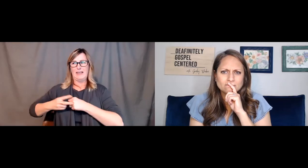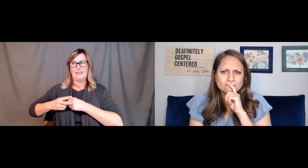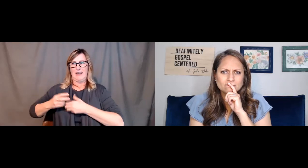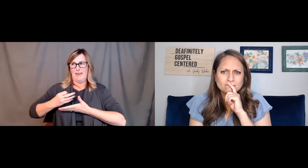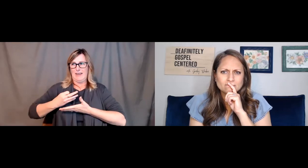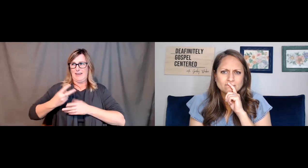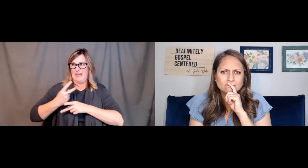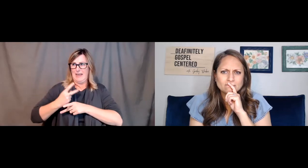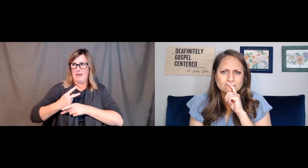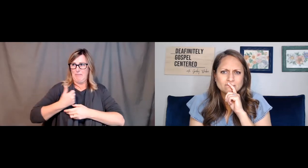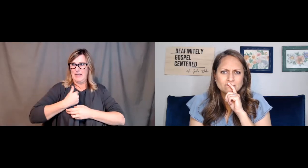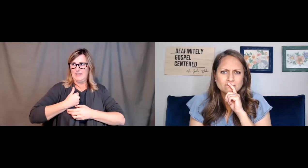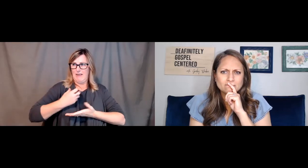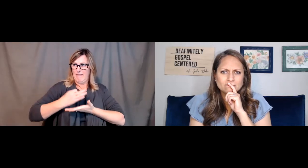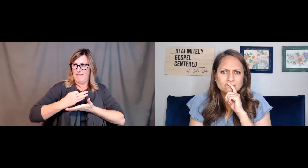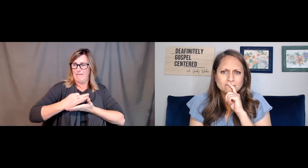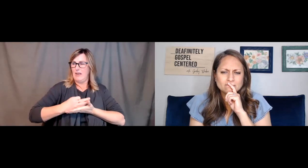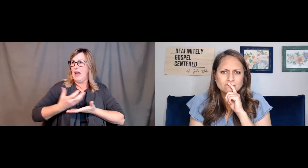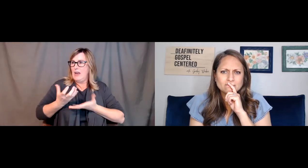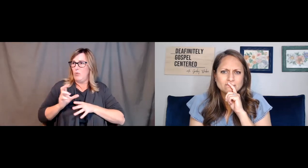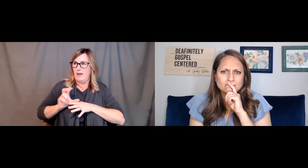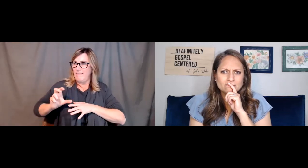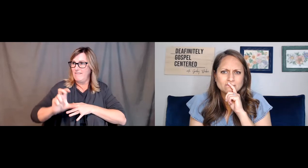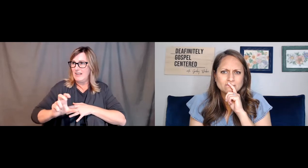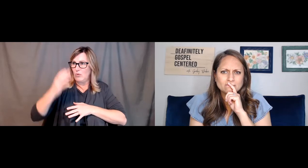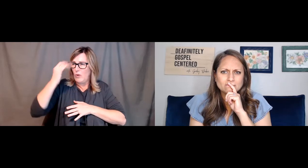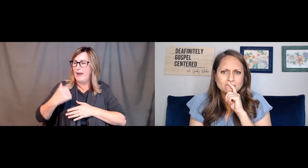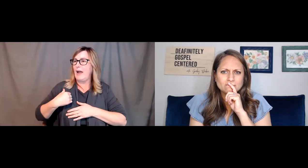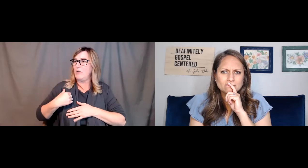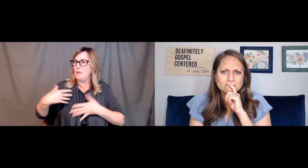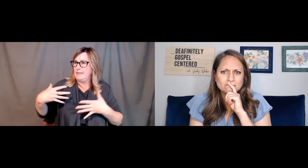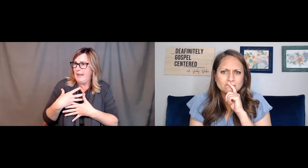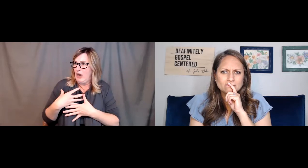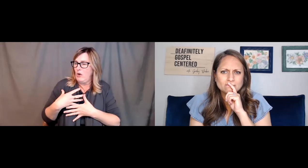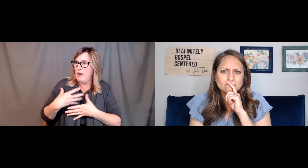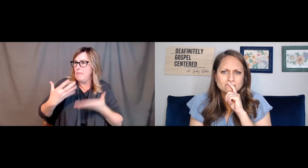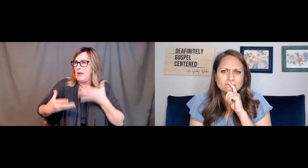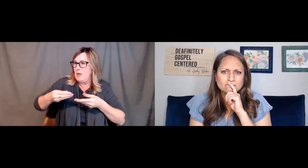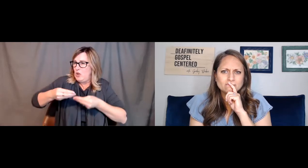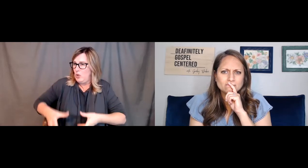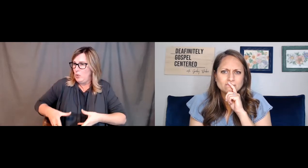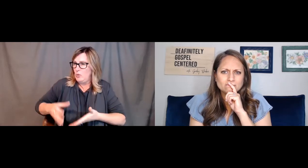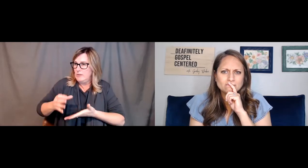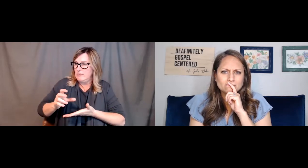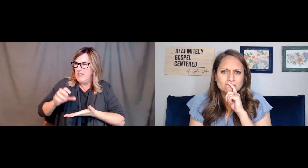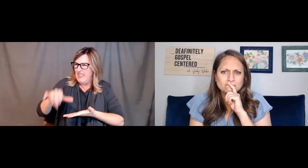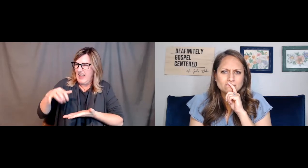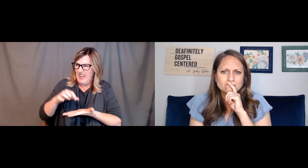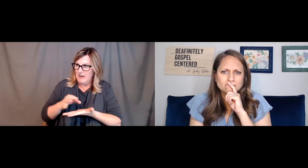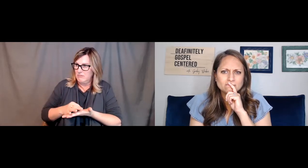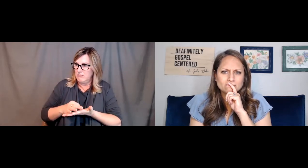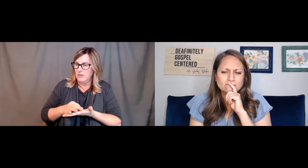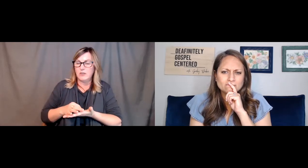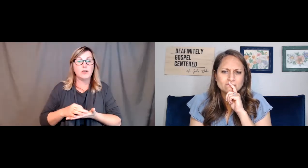no. They said that they kept the coins. They didn't invest them because they were fearful of